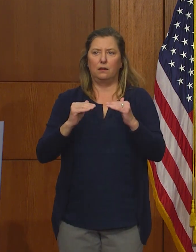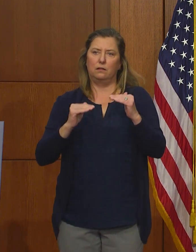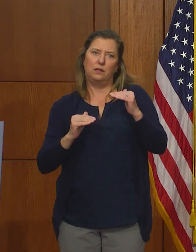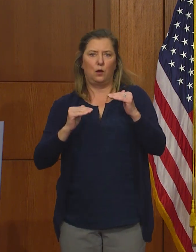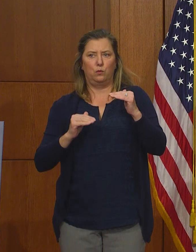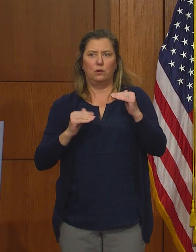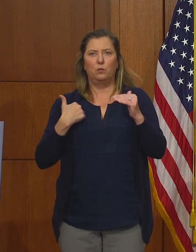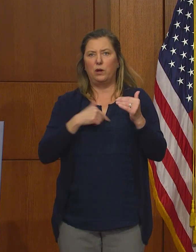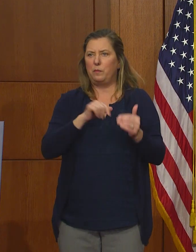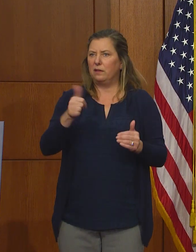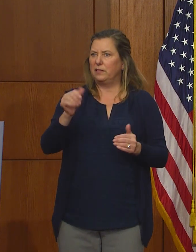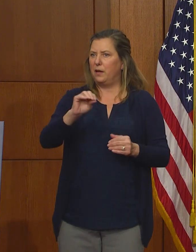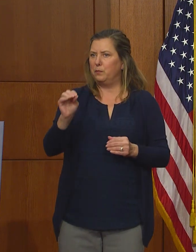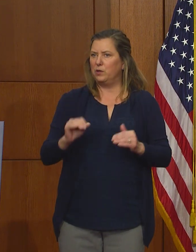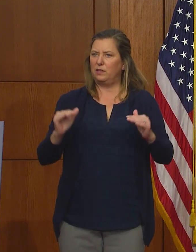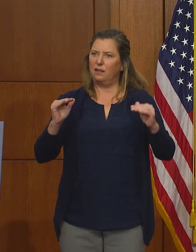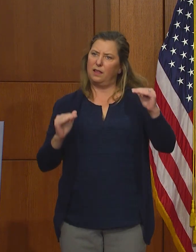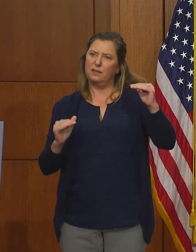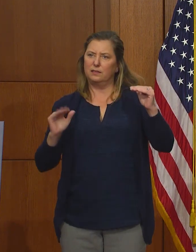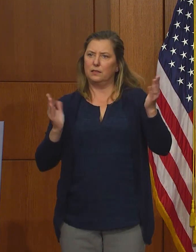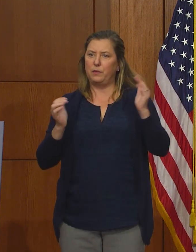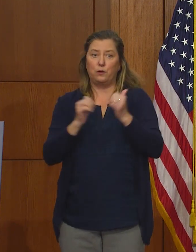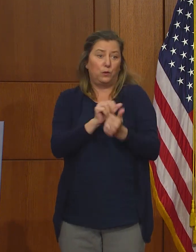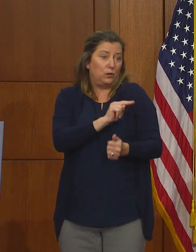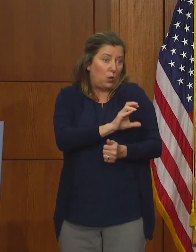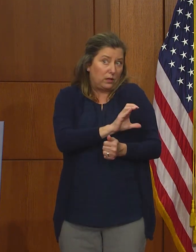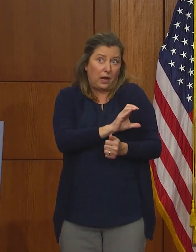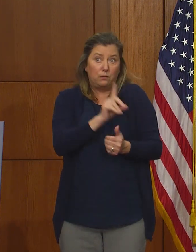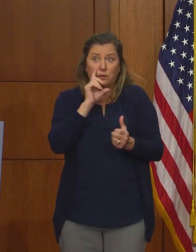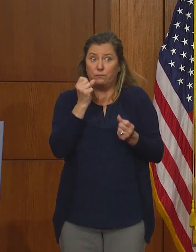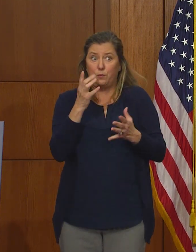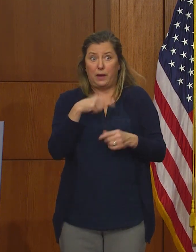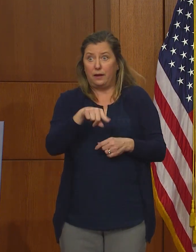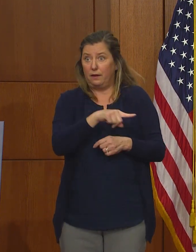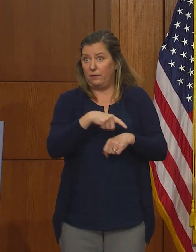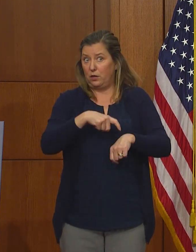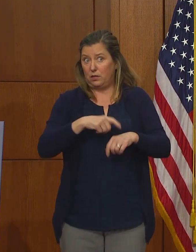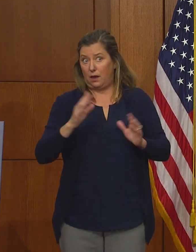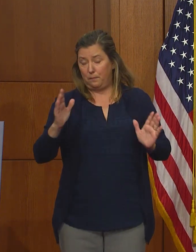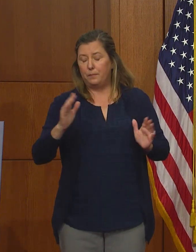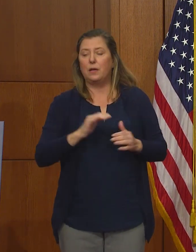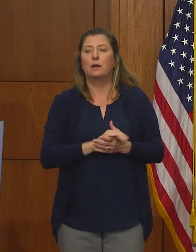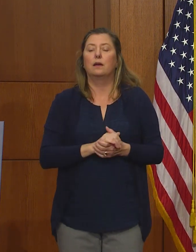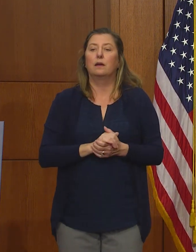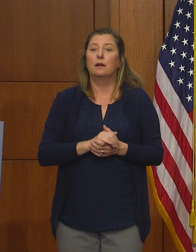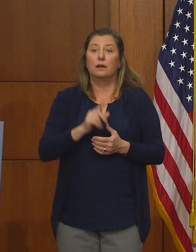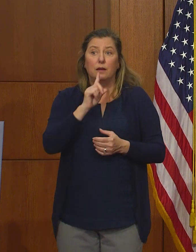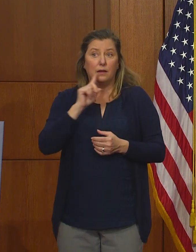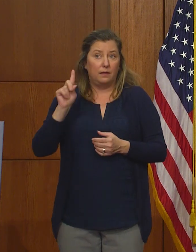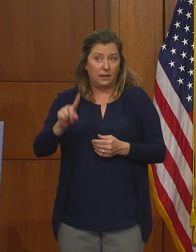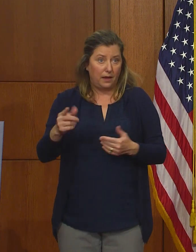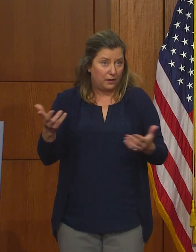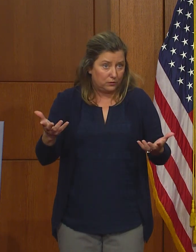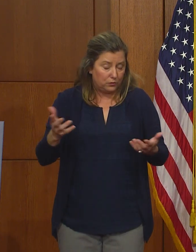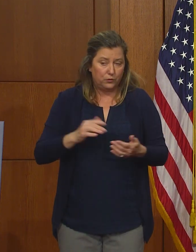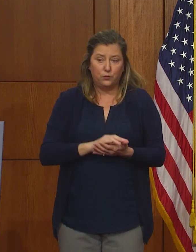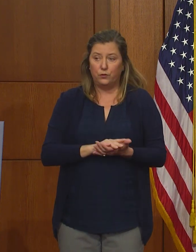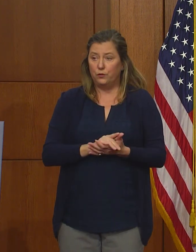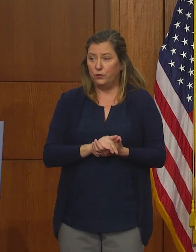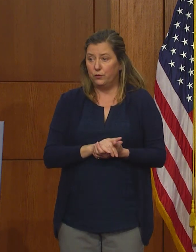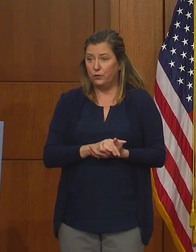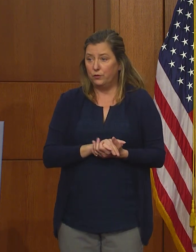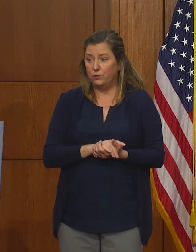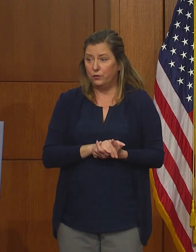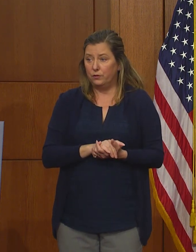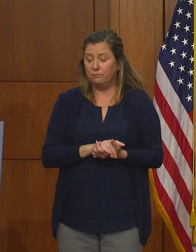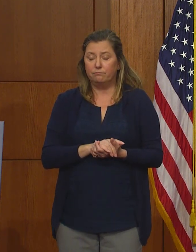lower? We were about 10% less than, for example, North Carolina for a lot of their time. And the answer is we